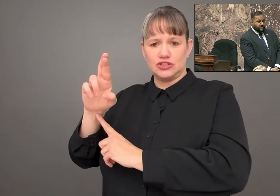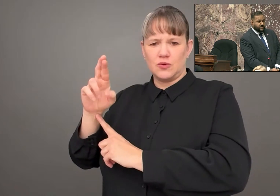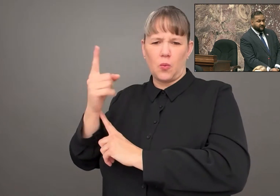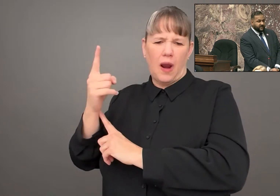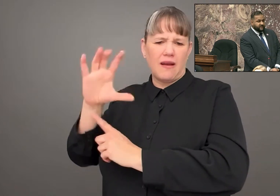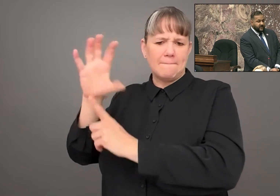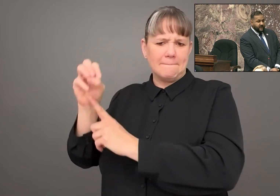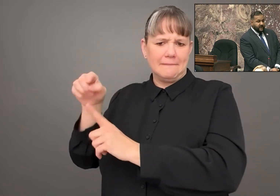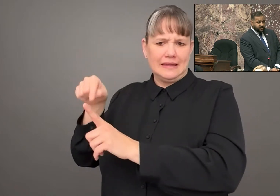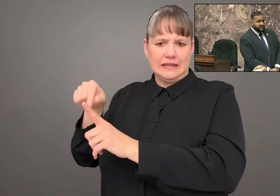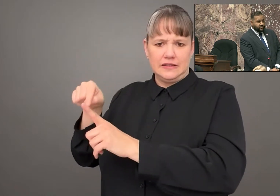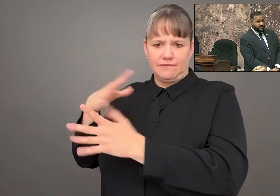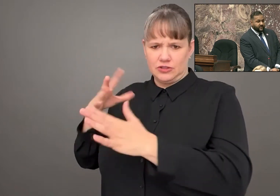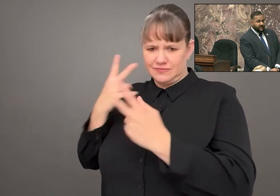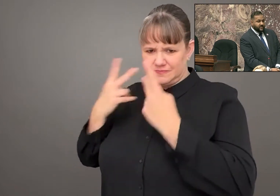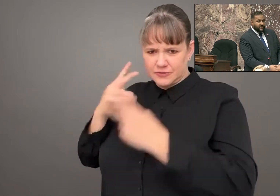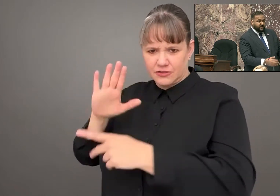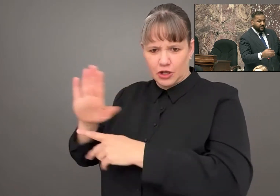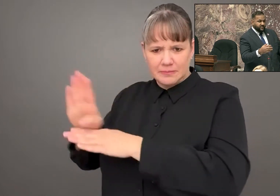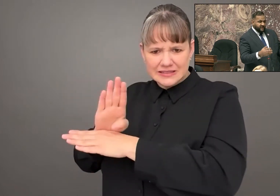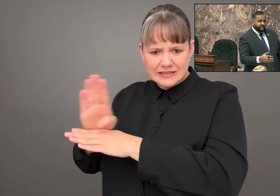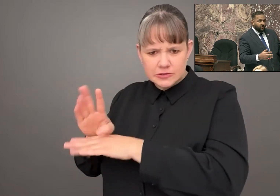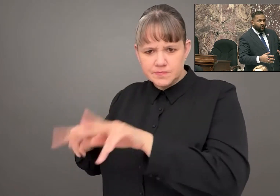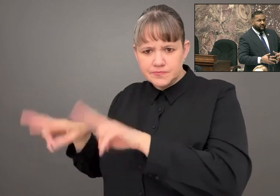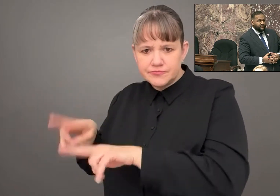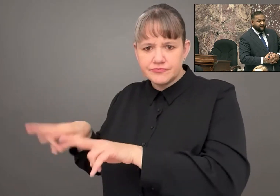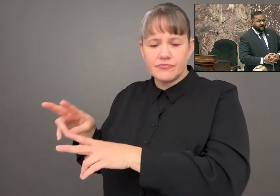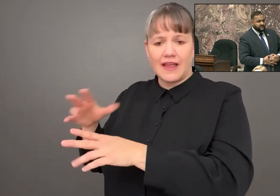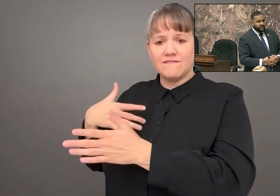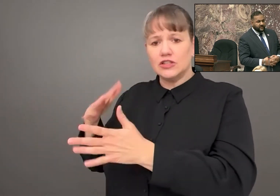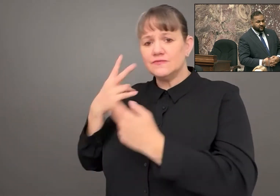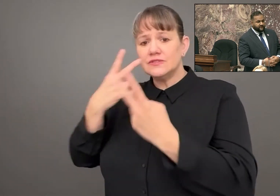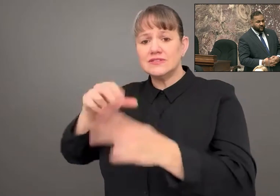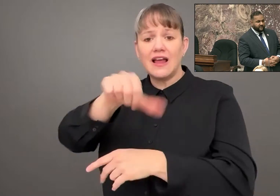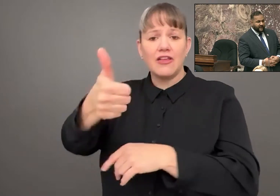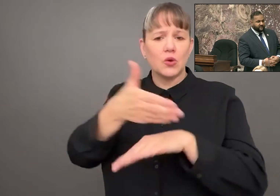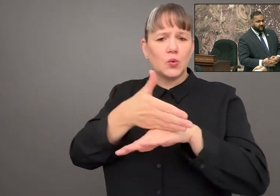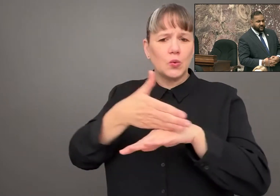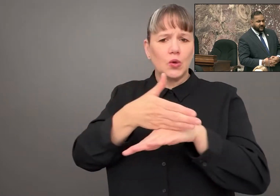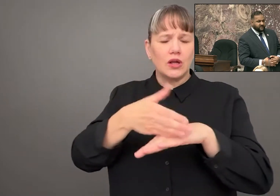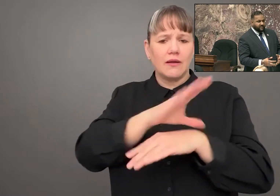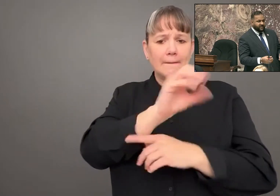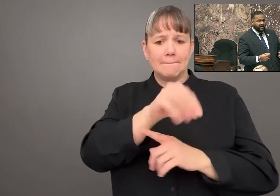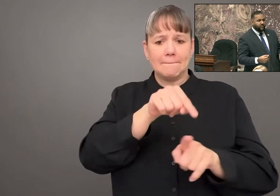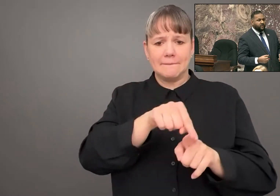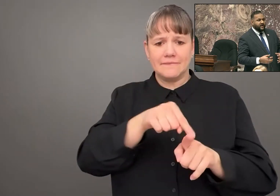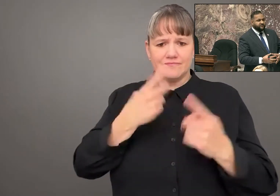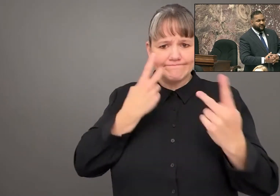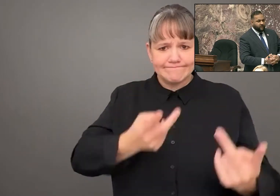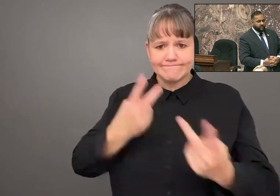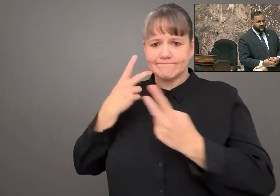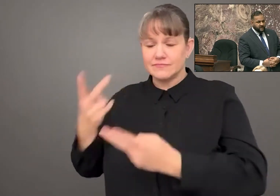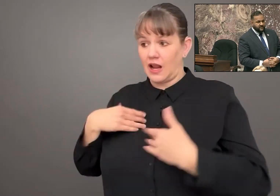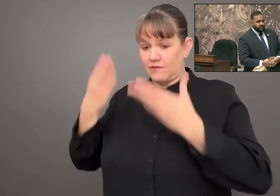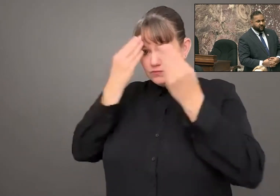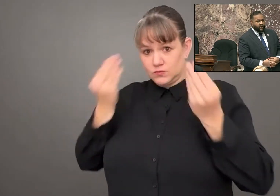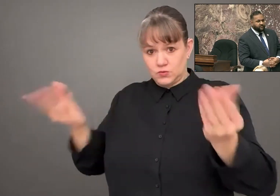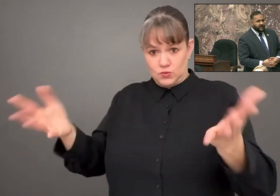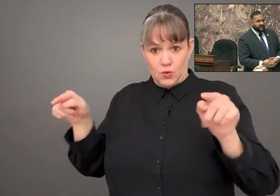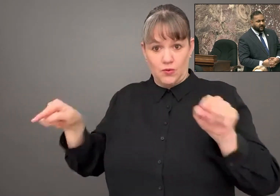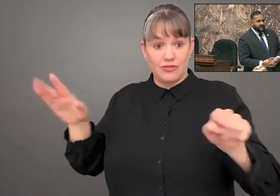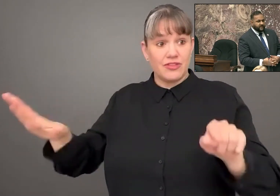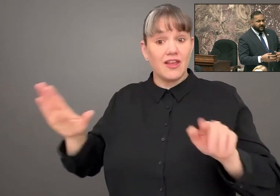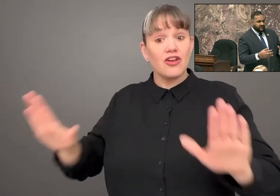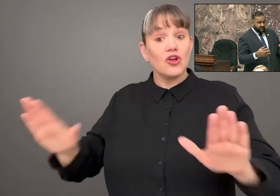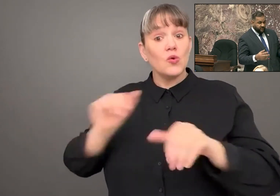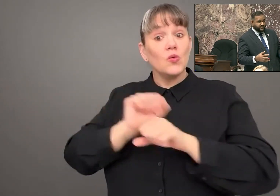toured Conifex, and I shared with them that because of the work that they've been doing at their forest landscape planning table, they had a request before me for block